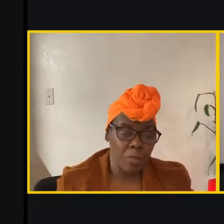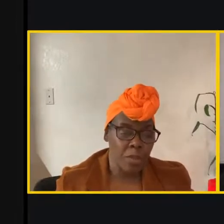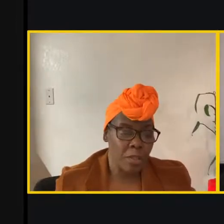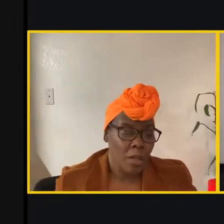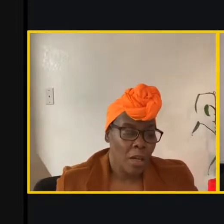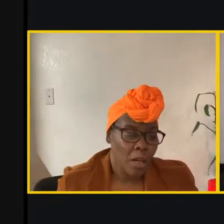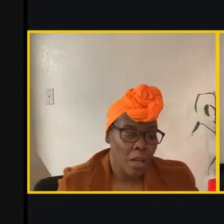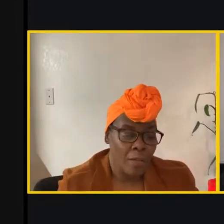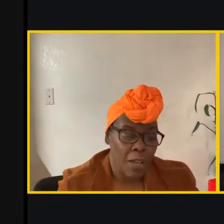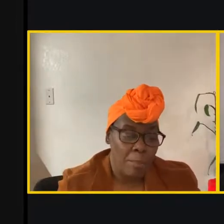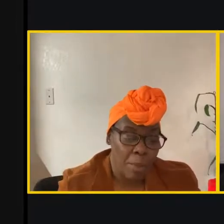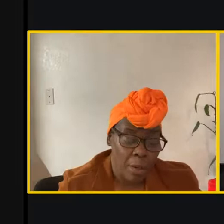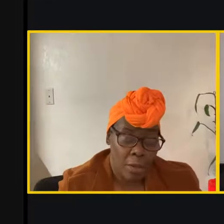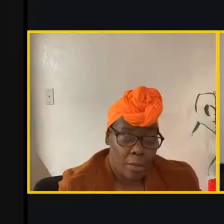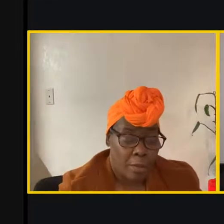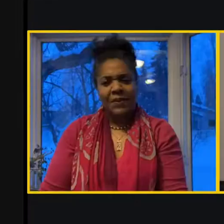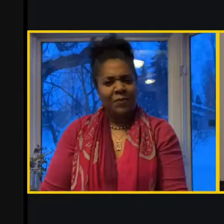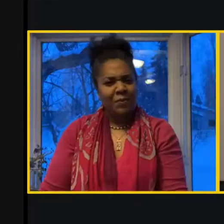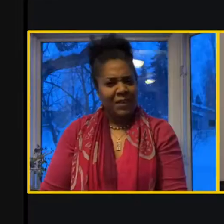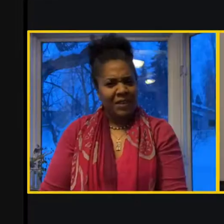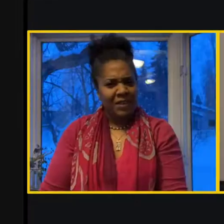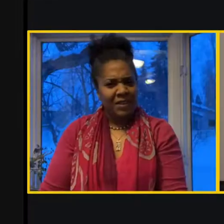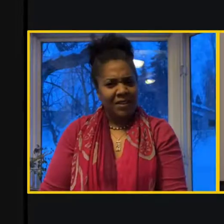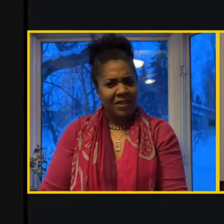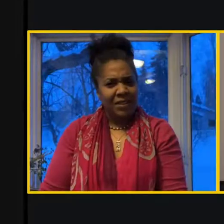the description of a burglar.